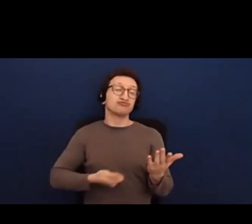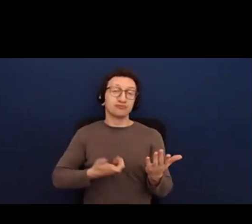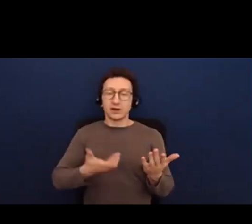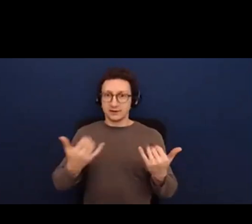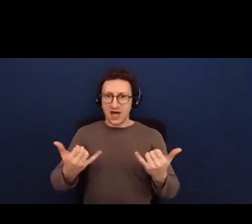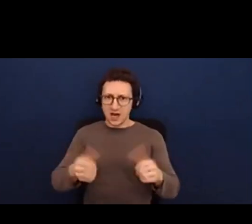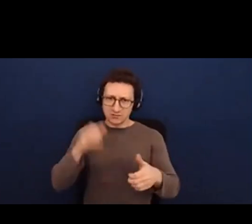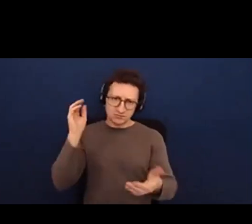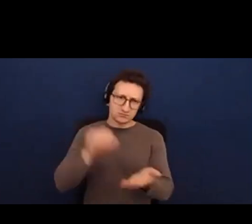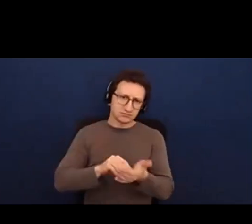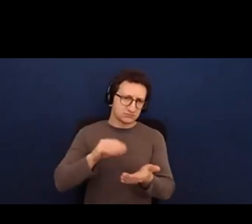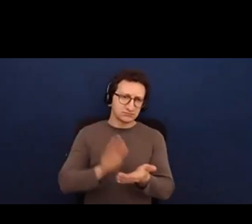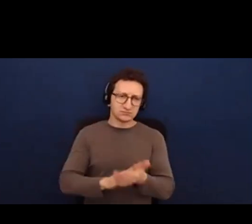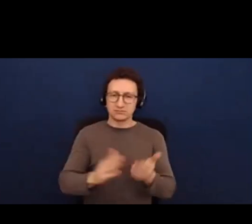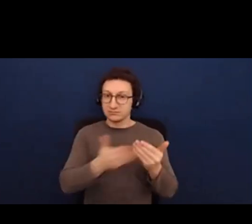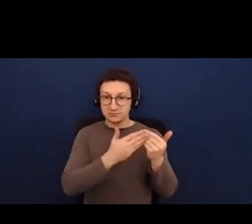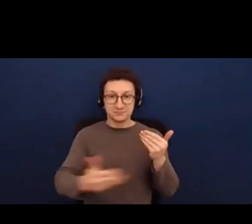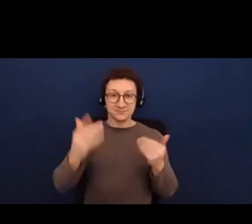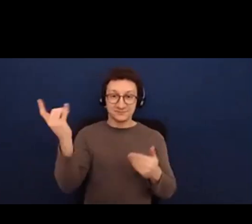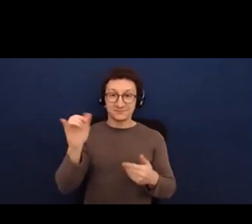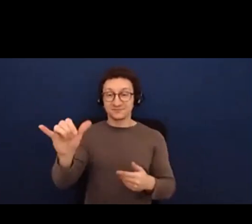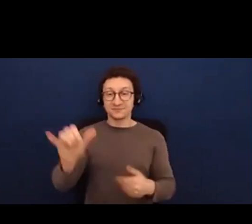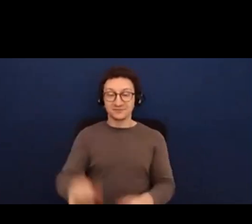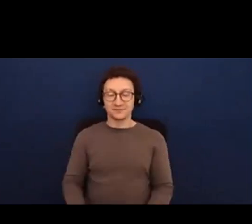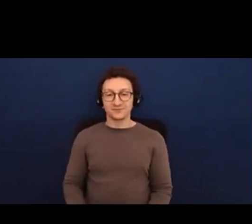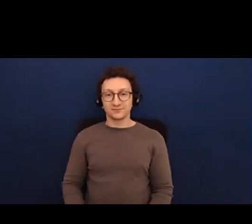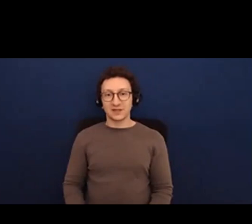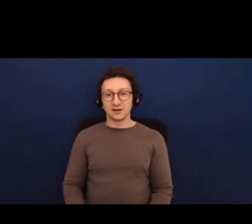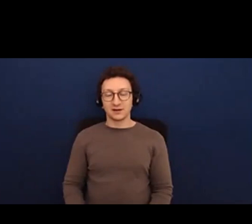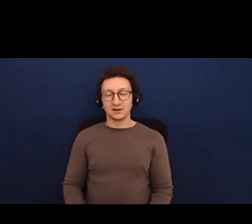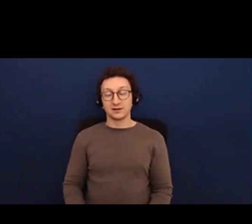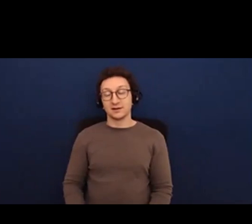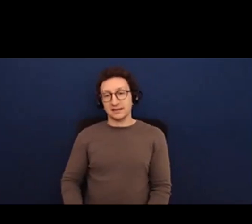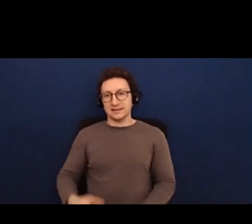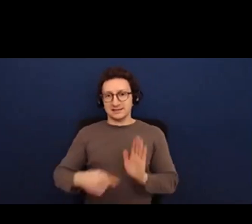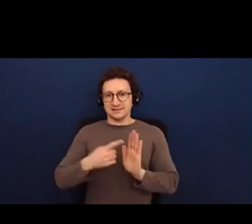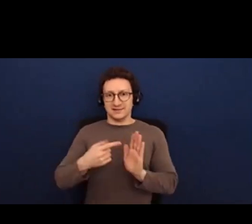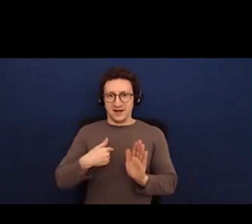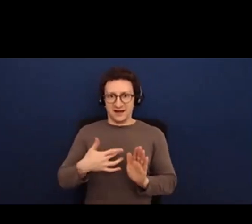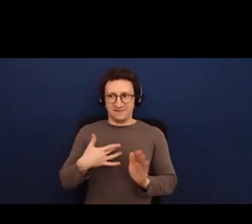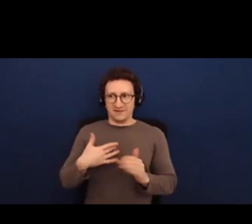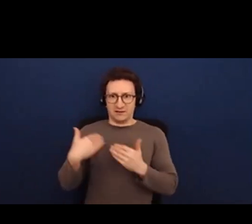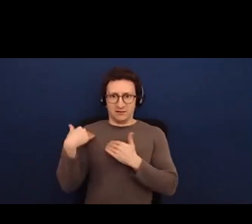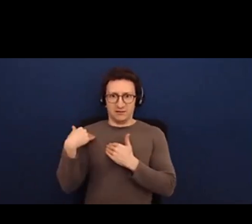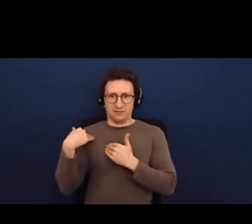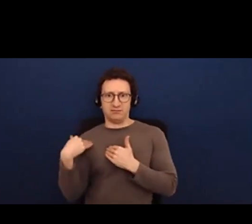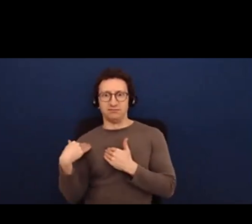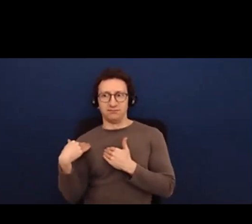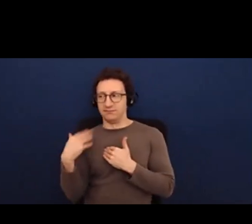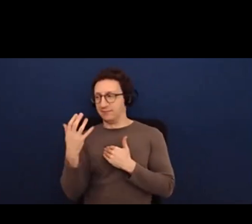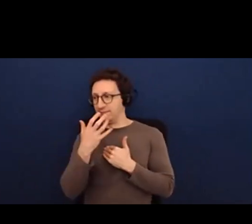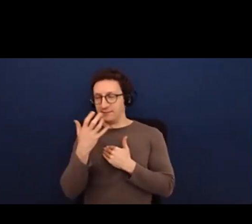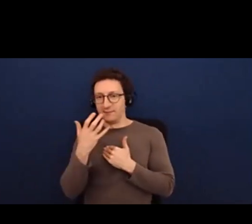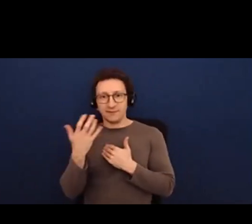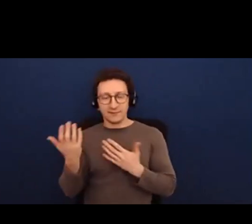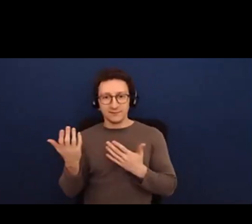that despite that paradox and despite the discomfort that I sometimes feel, I mean, I suppose there's